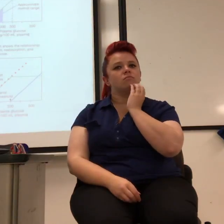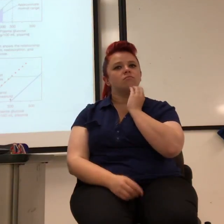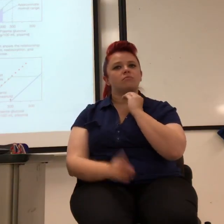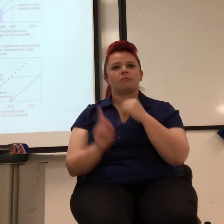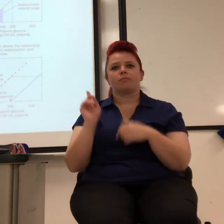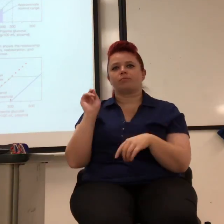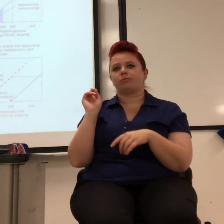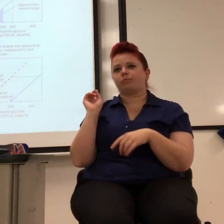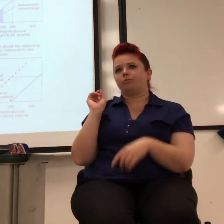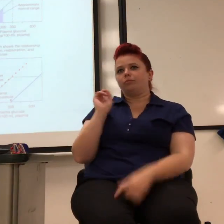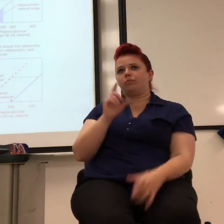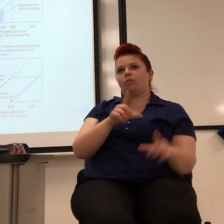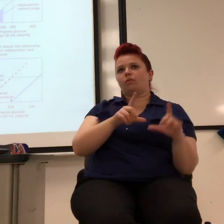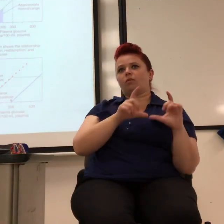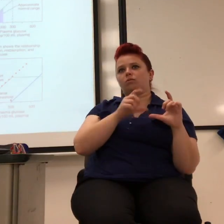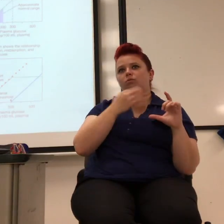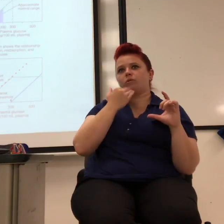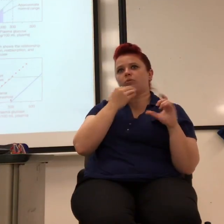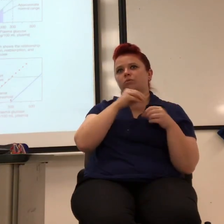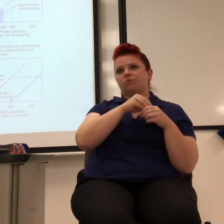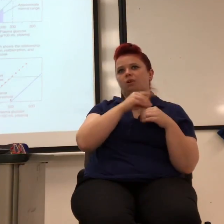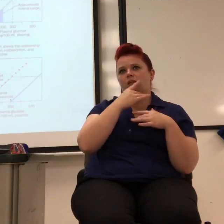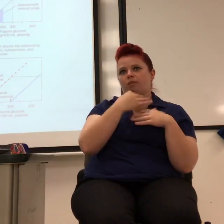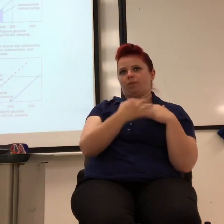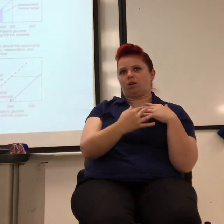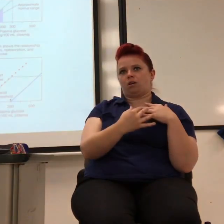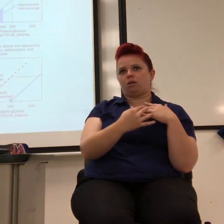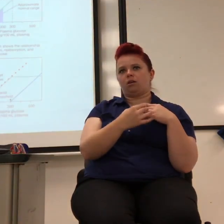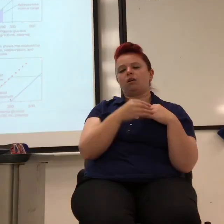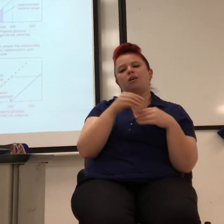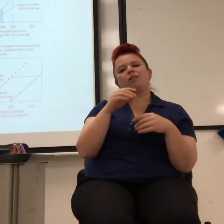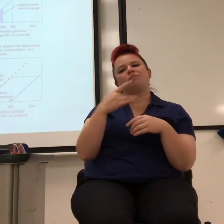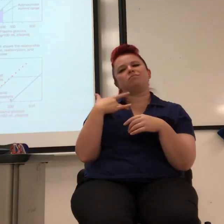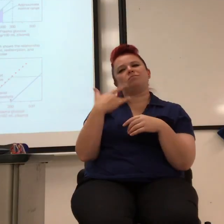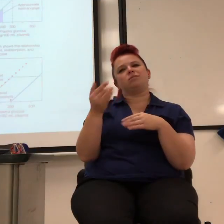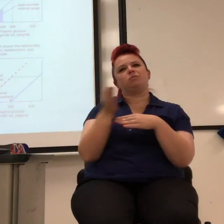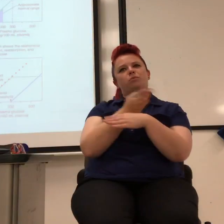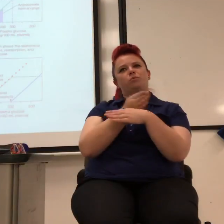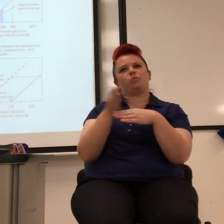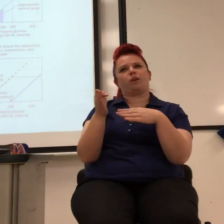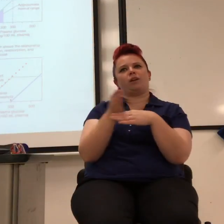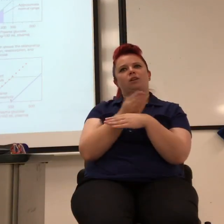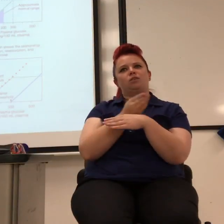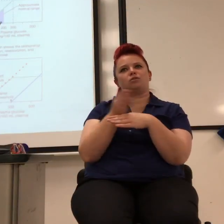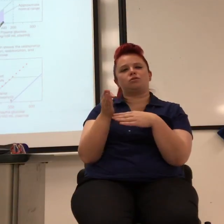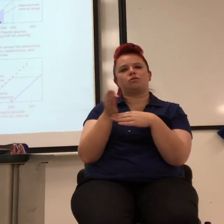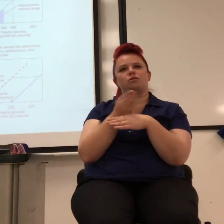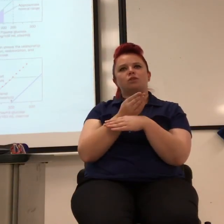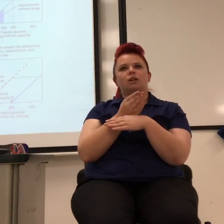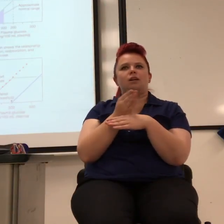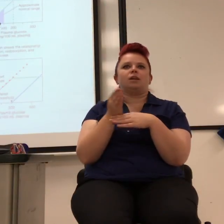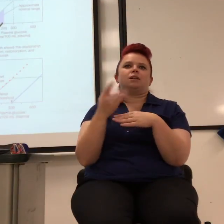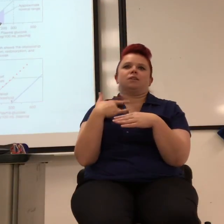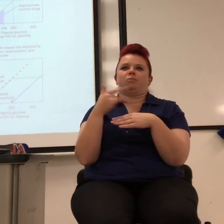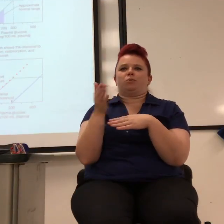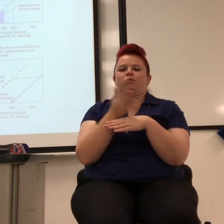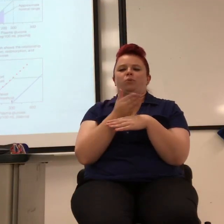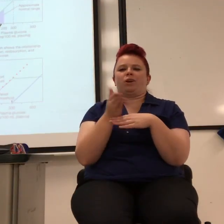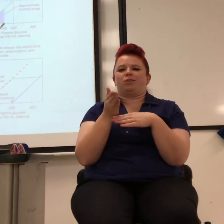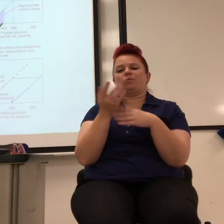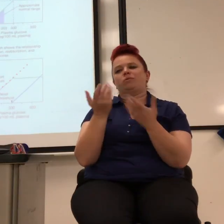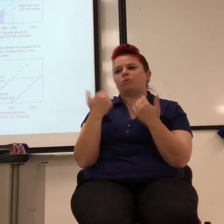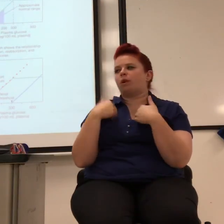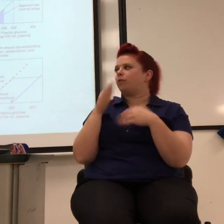Here's the concentration of glucose in your blood. The normal range is something like, well, they give you the approximate normal range